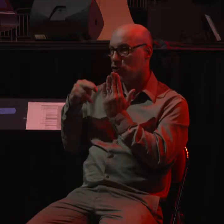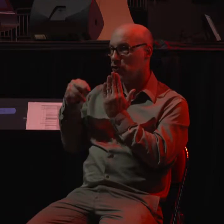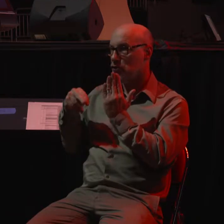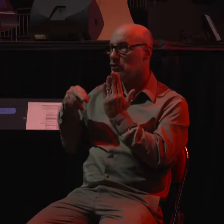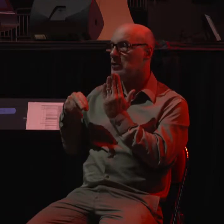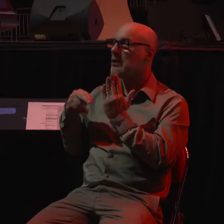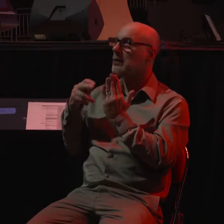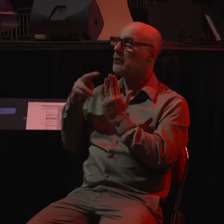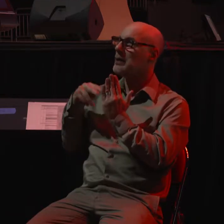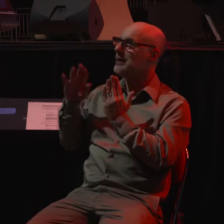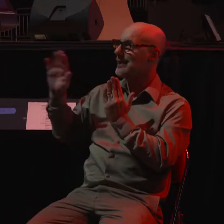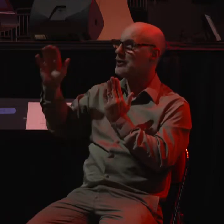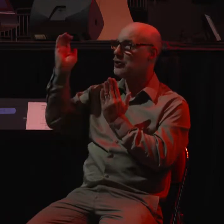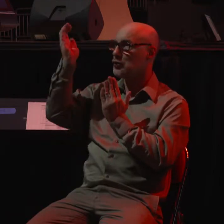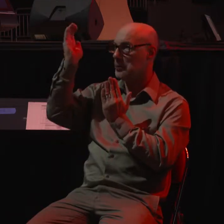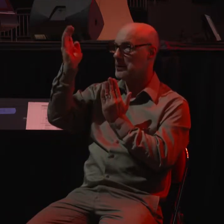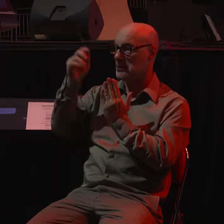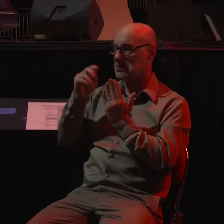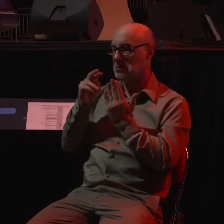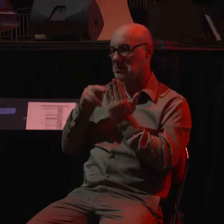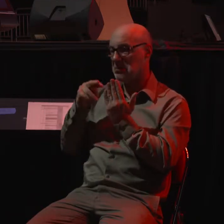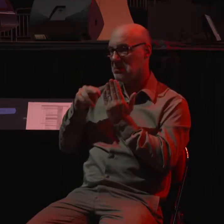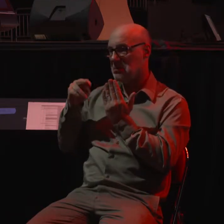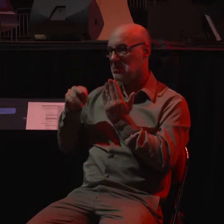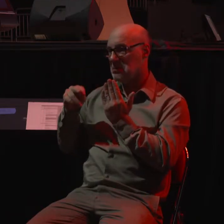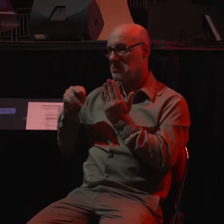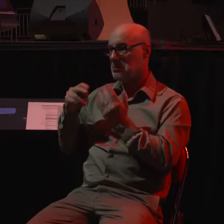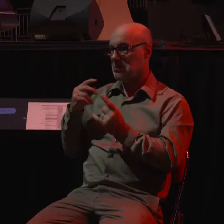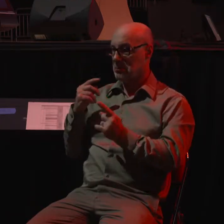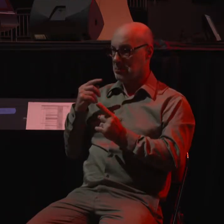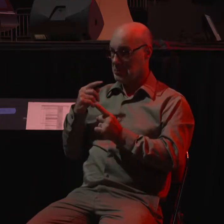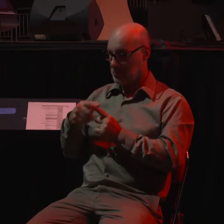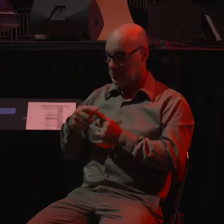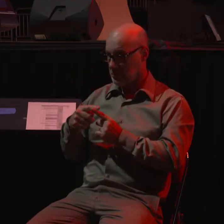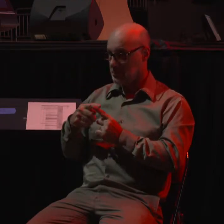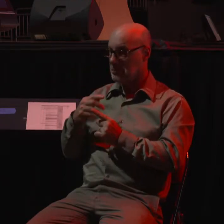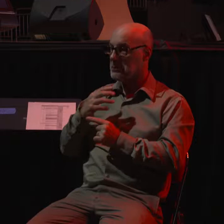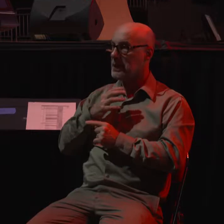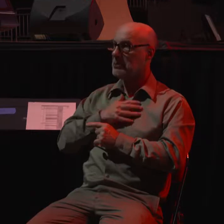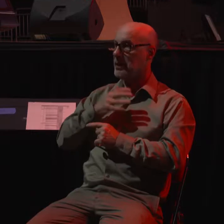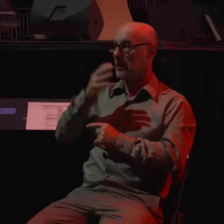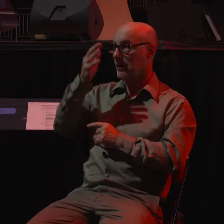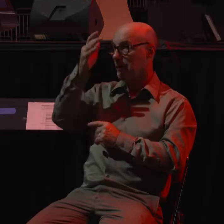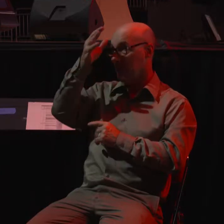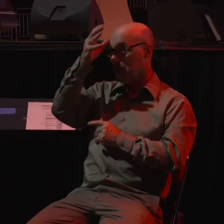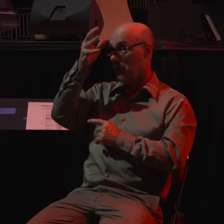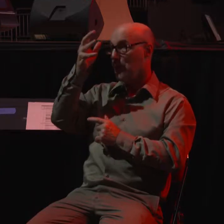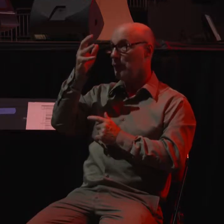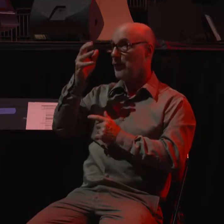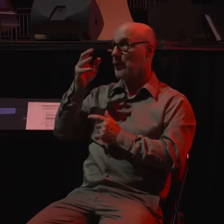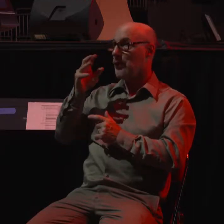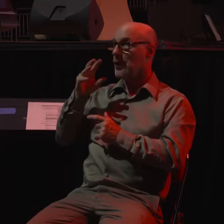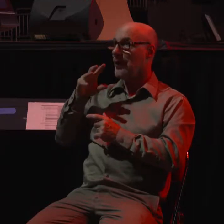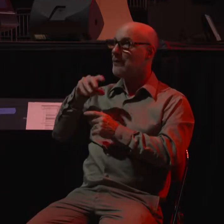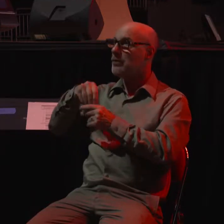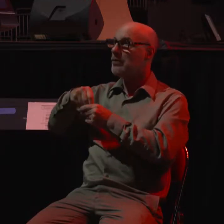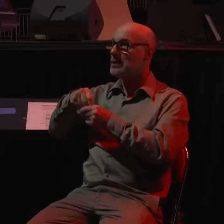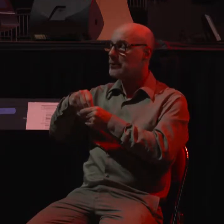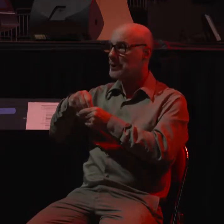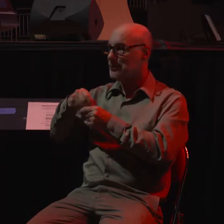sermons. And then the circle that my father participated in was the